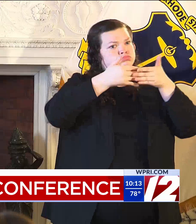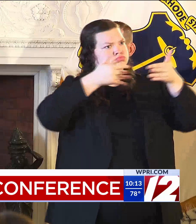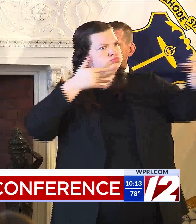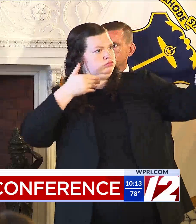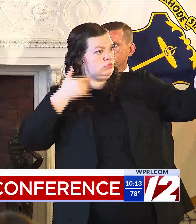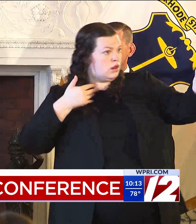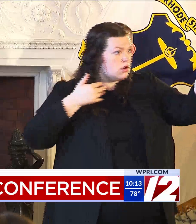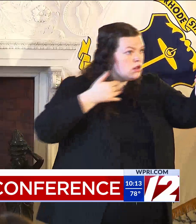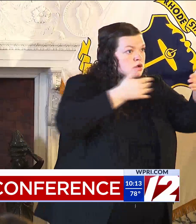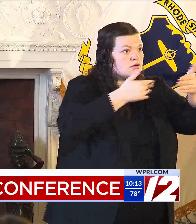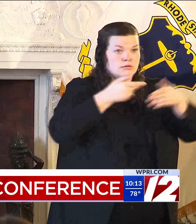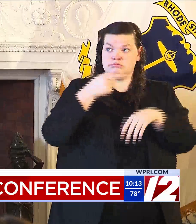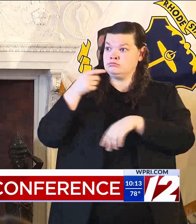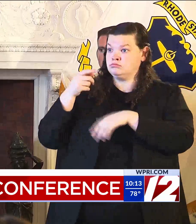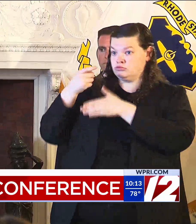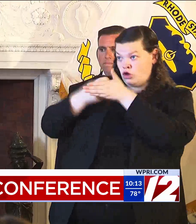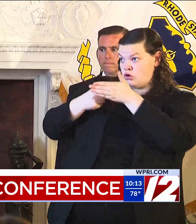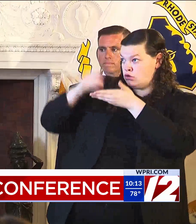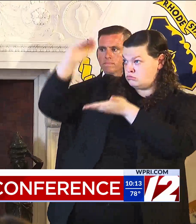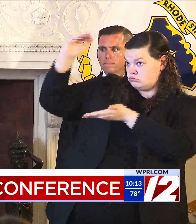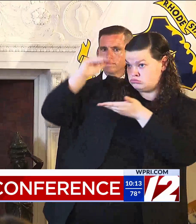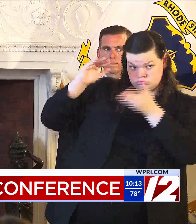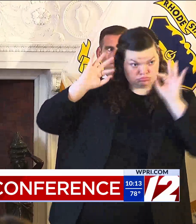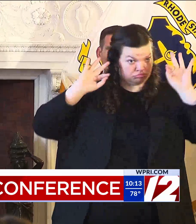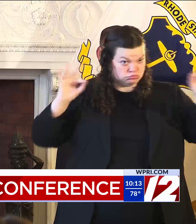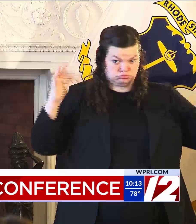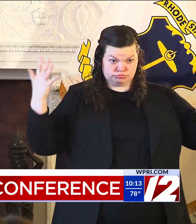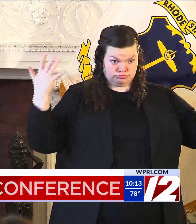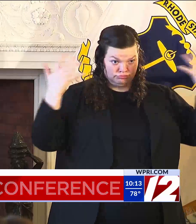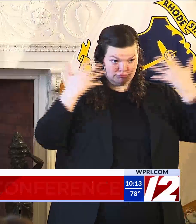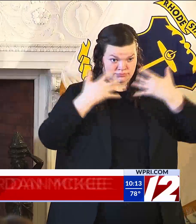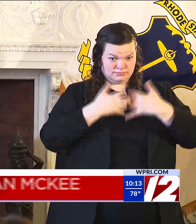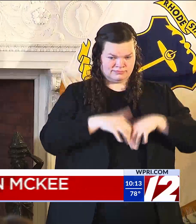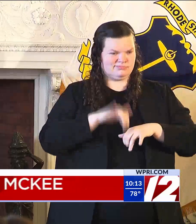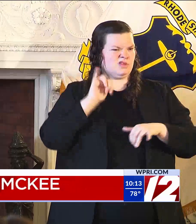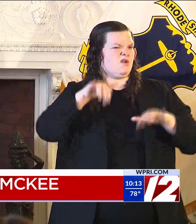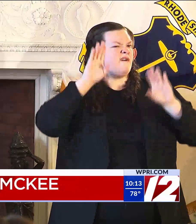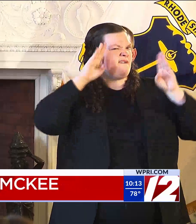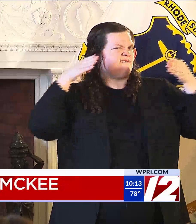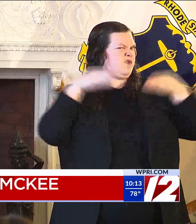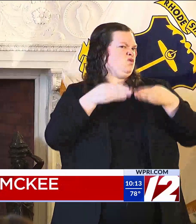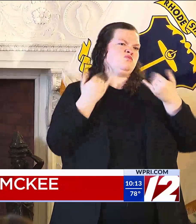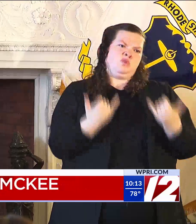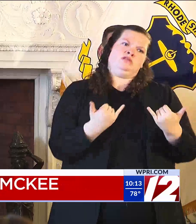This was especially important for two reasons.